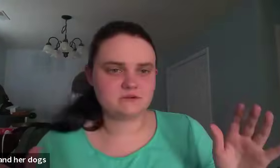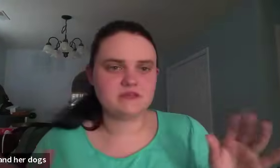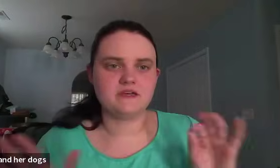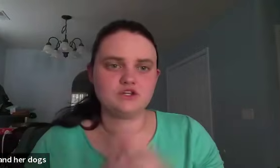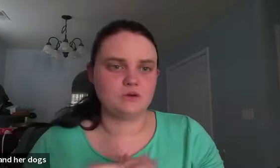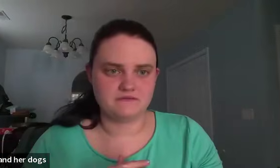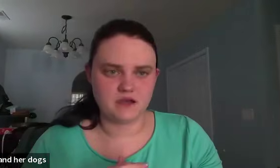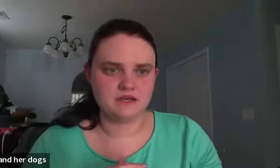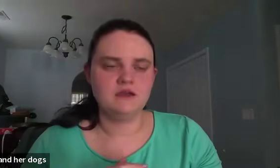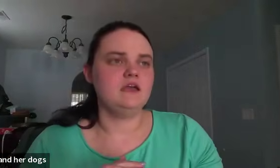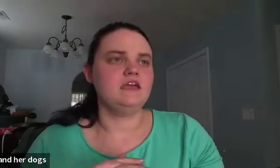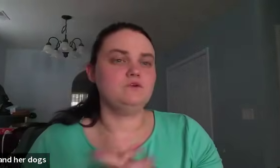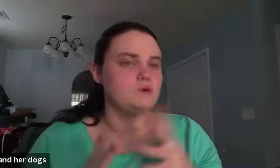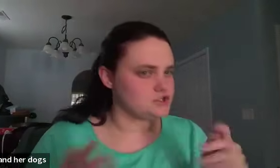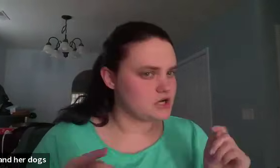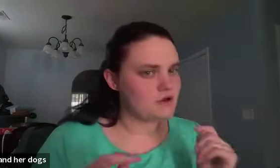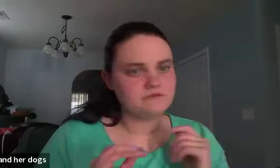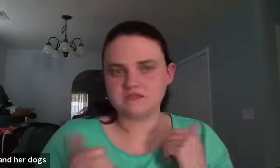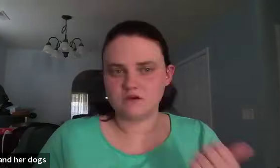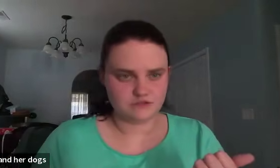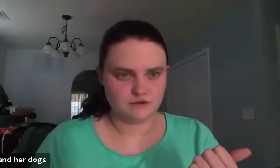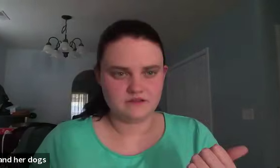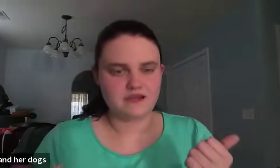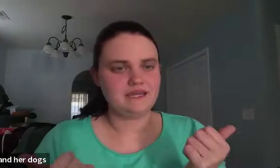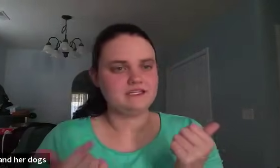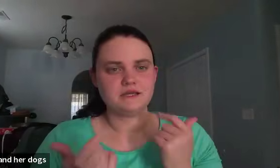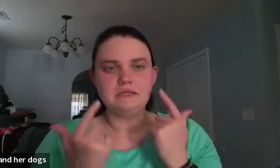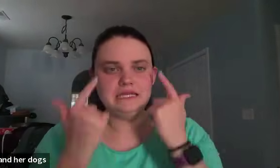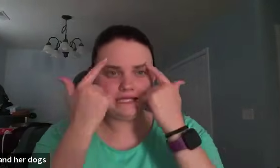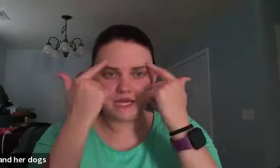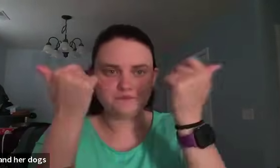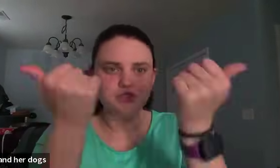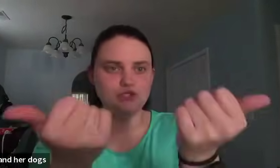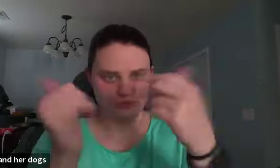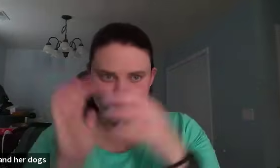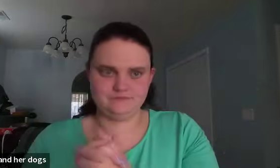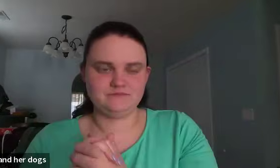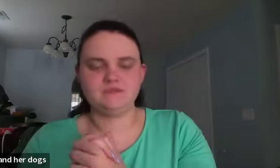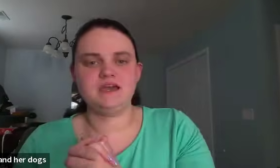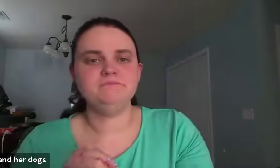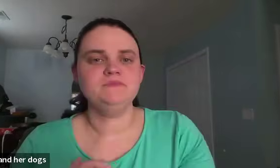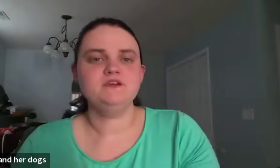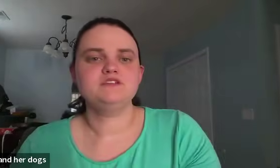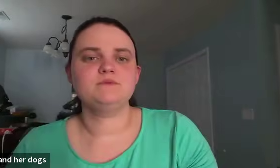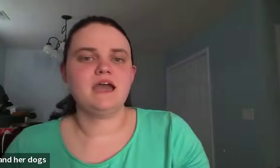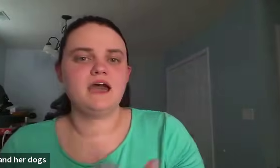stick with it, that's totally fine. If you want to try both, that's also totally fine. It is completely up to you. Okay, so we